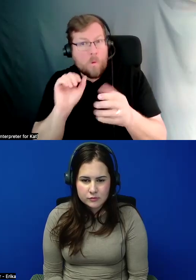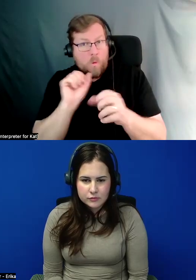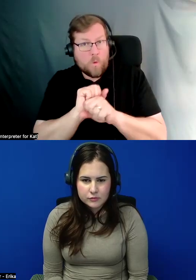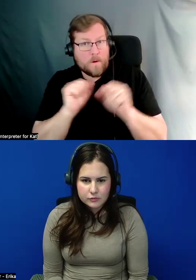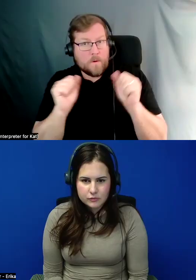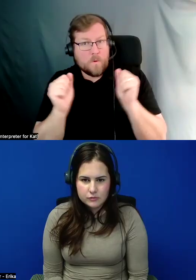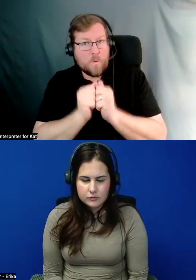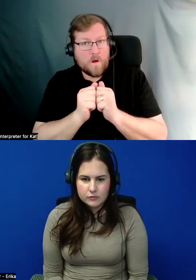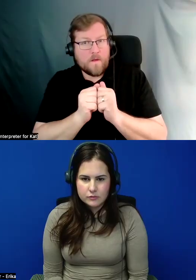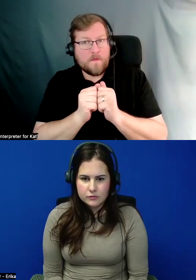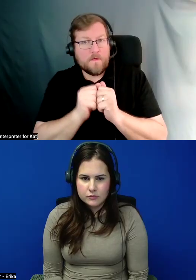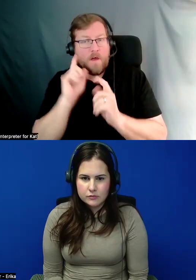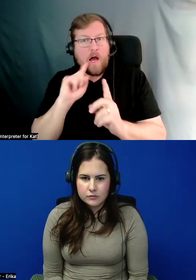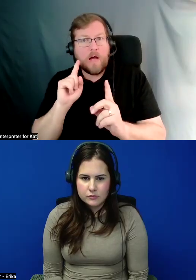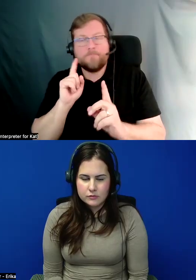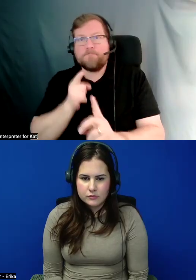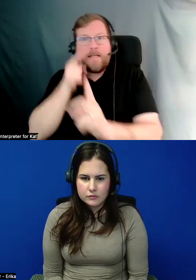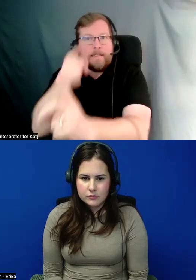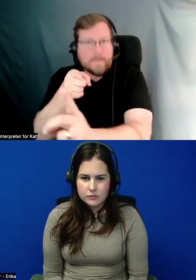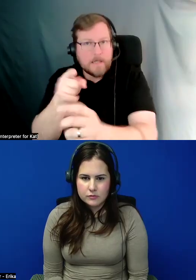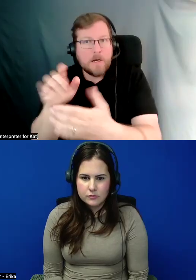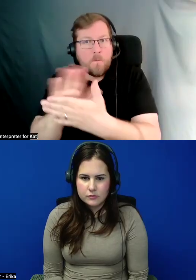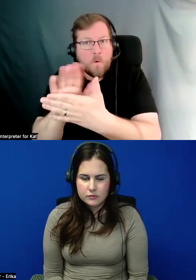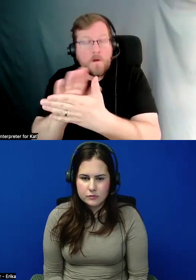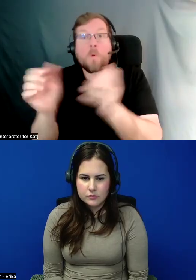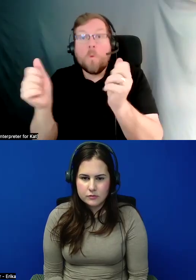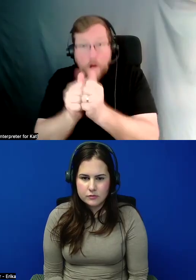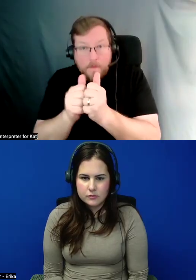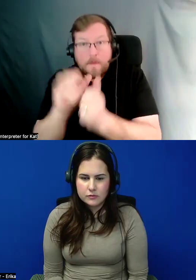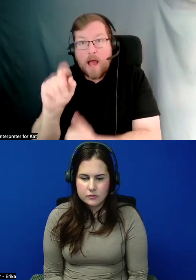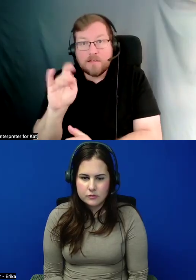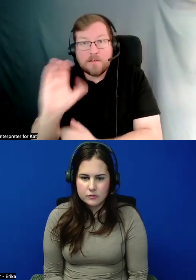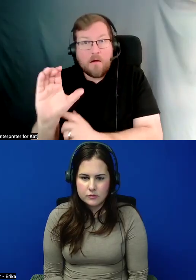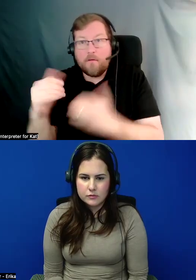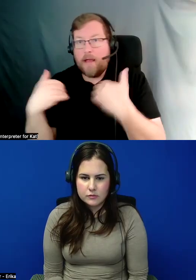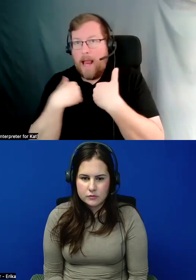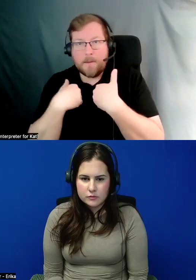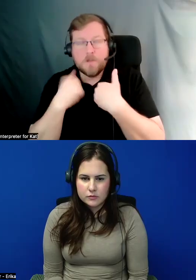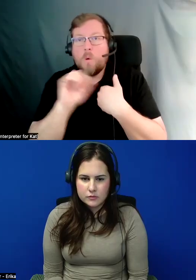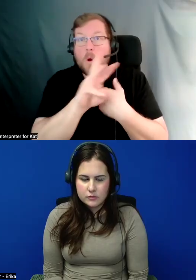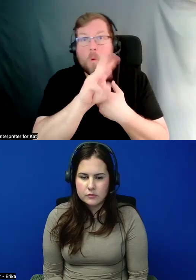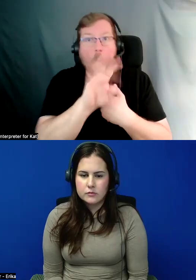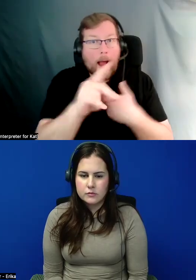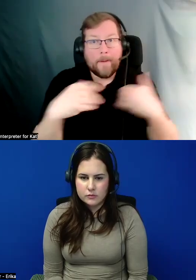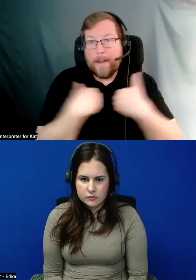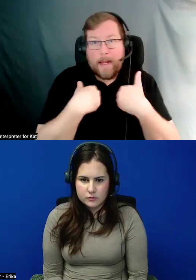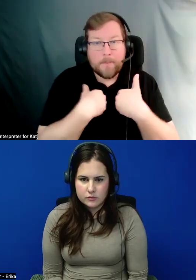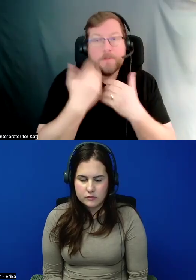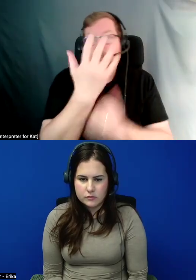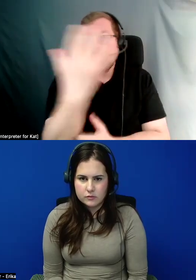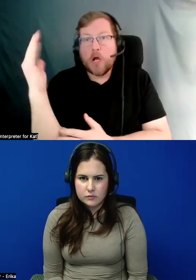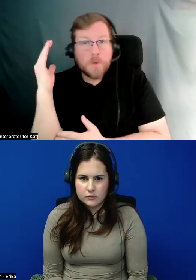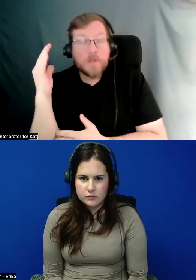movie, a destination movie with exotic animals or wildlife or the jungle, the